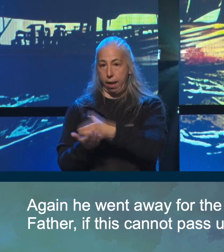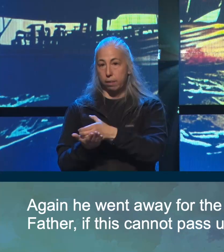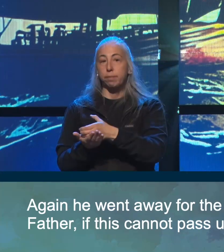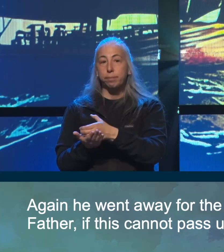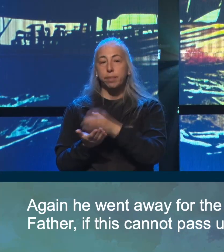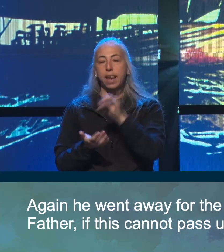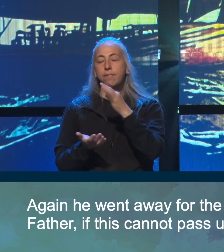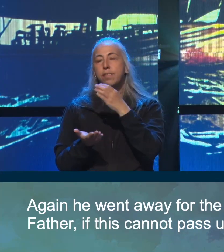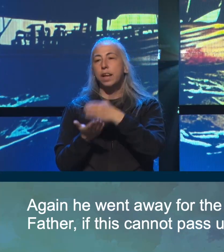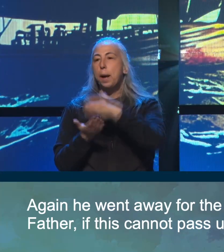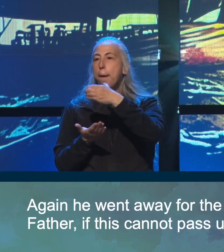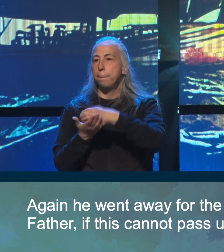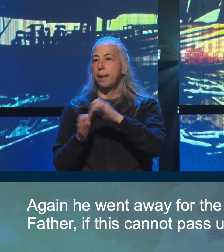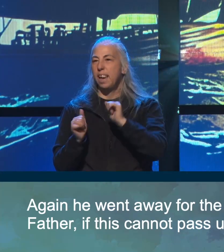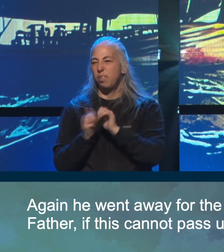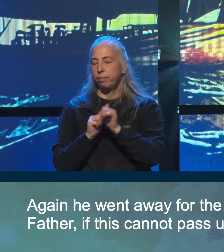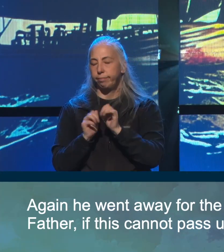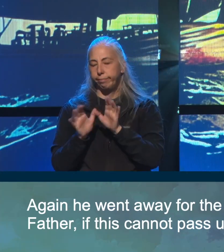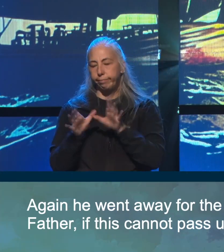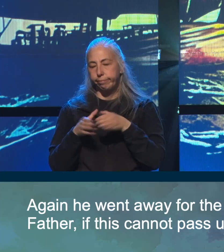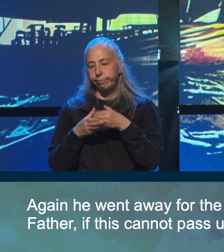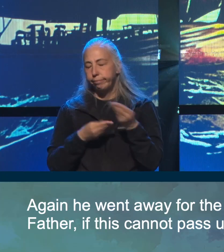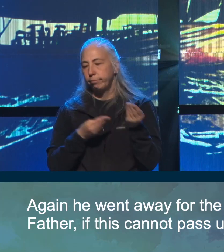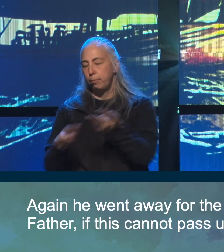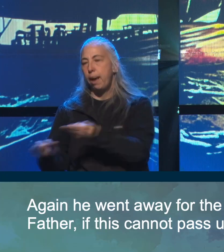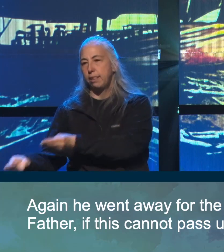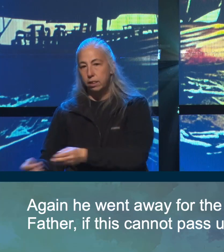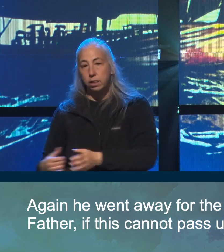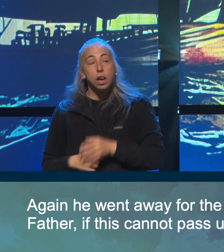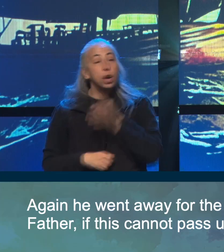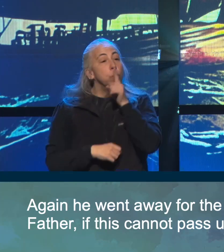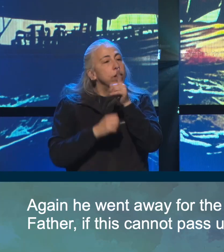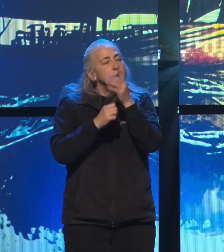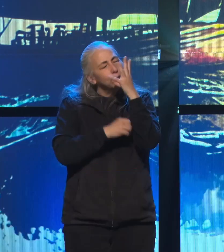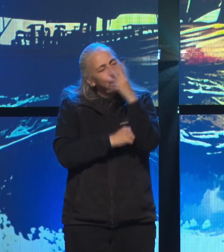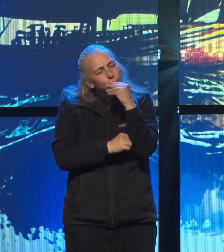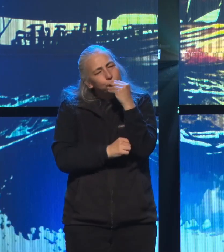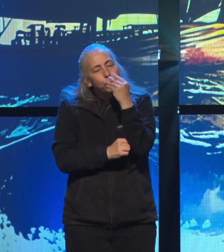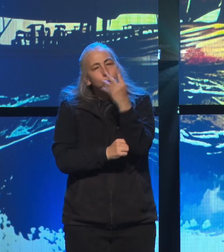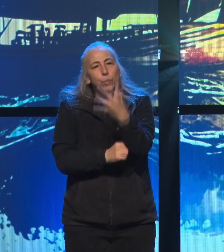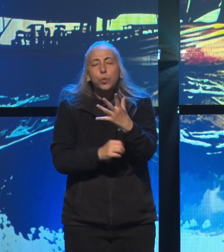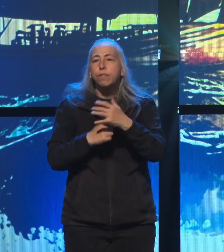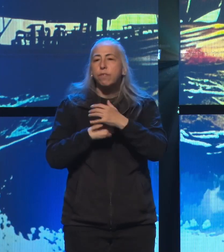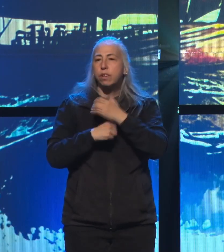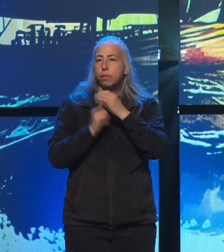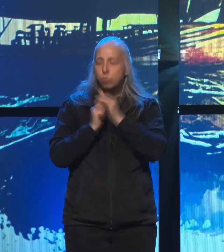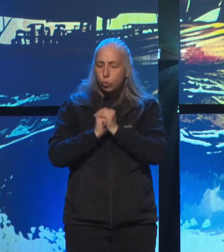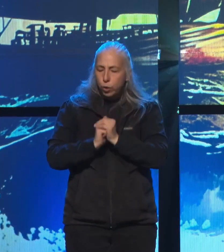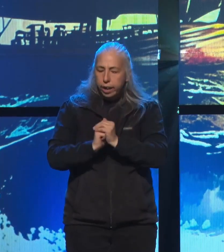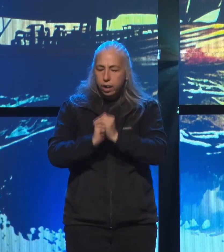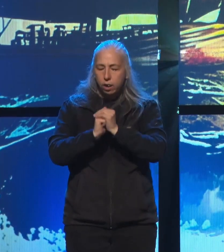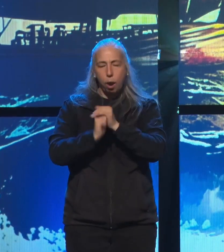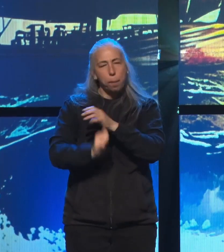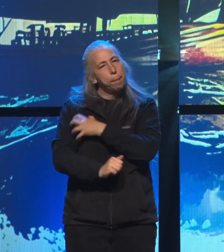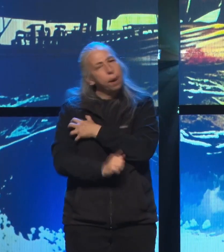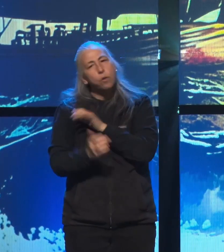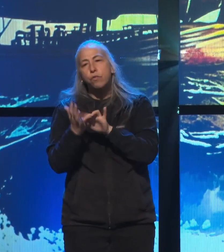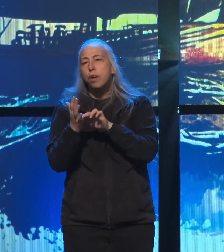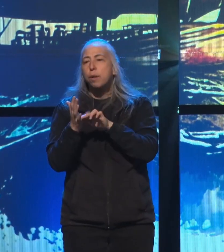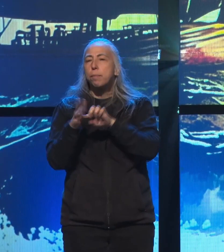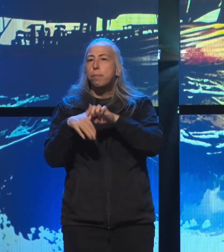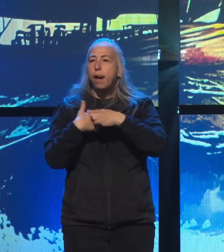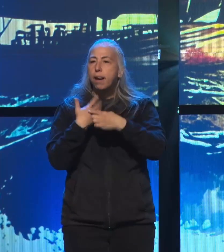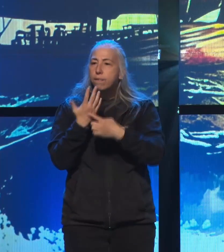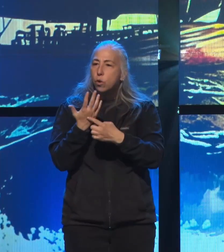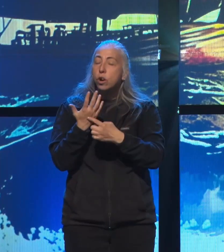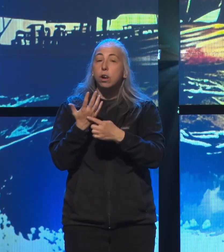him, right? And this is a really beautiful, beautiful prayer. It's a powerful metaphor of accepting